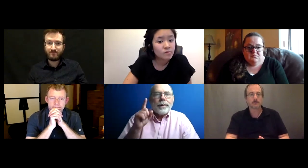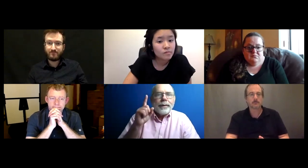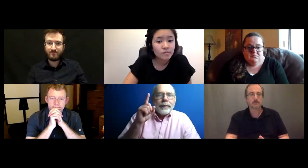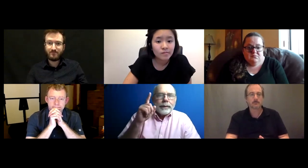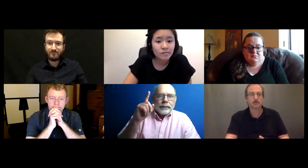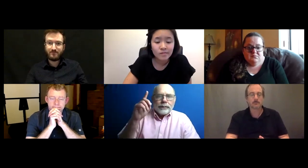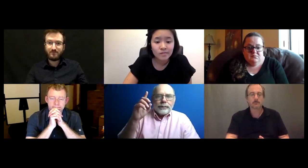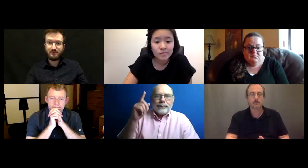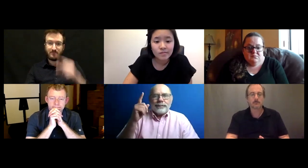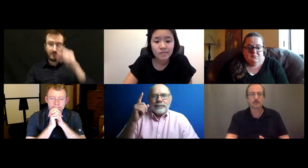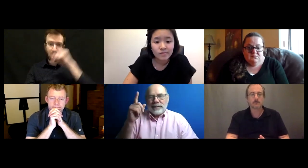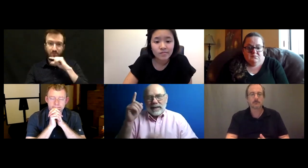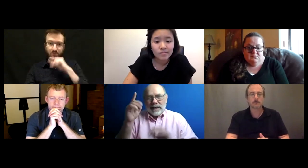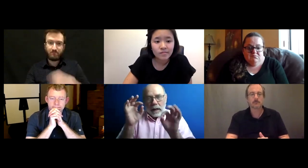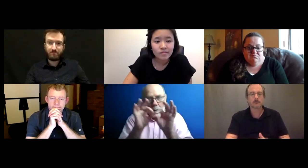Any comments? Gary?